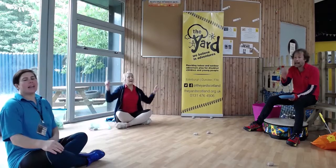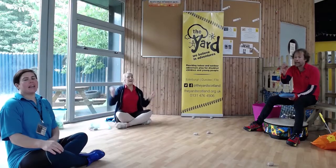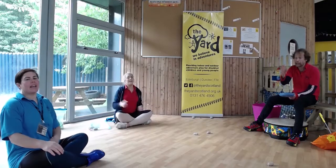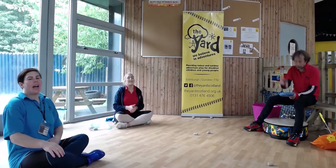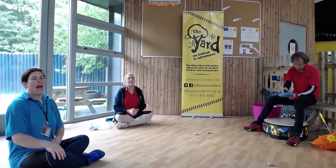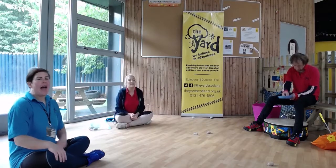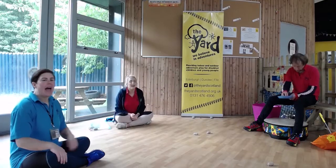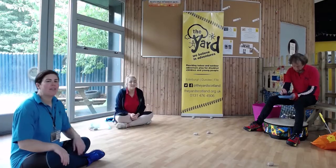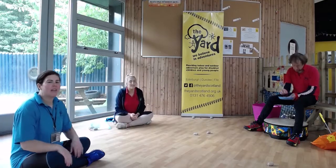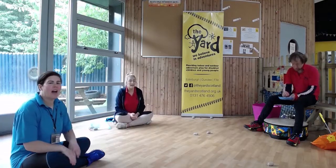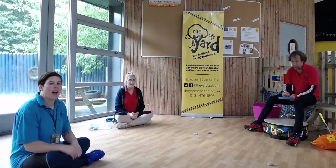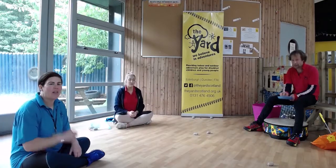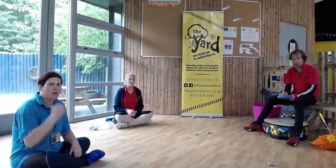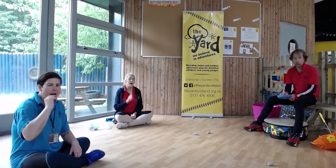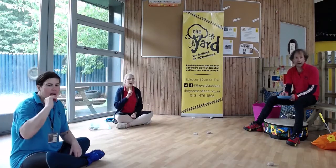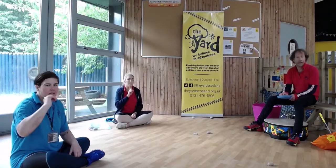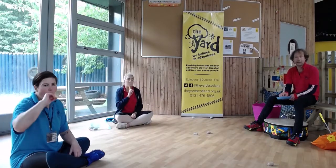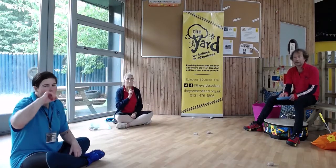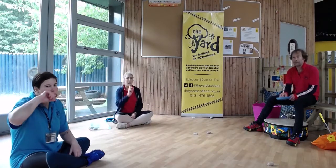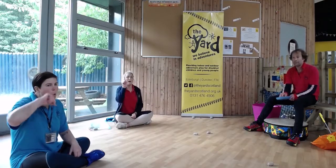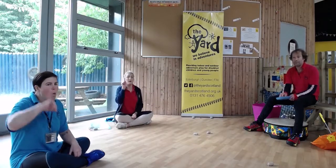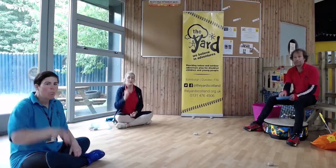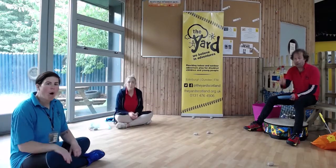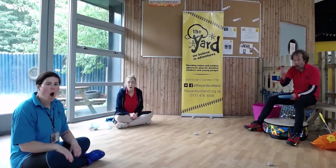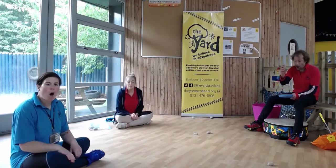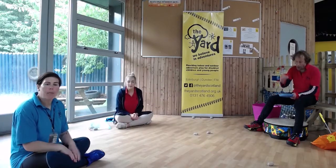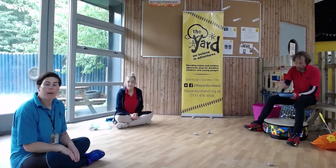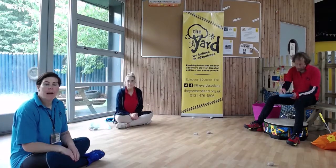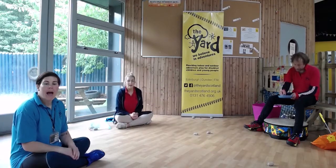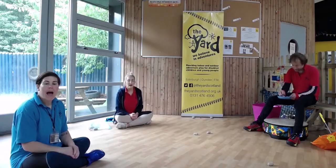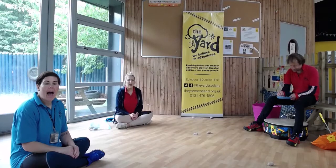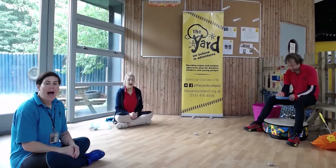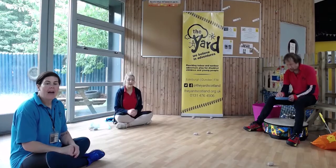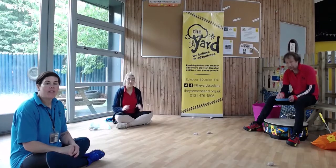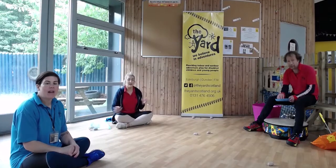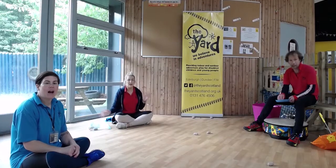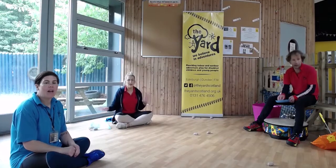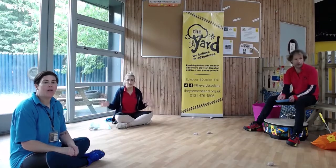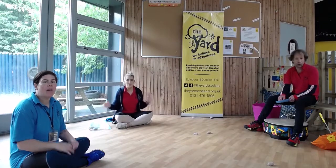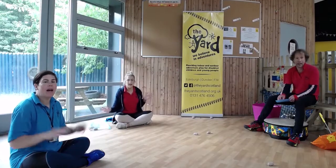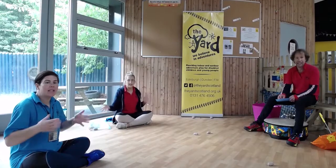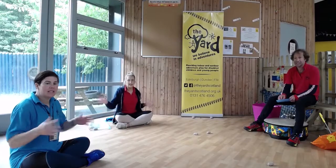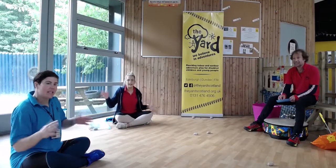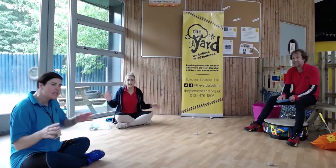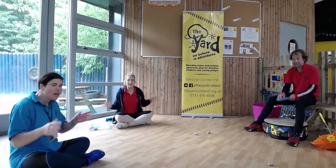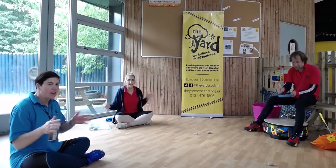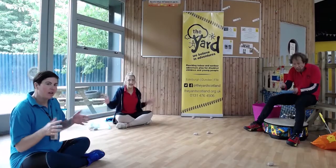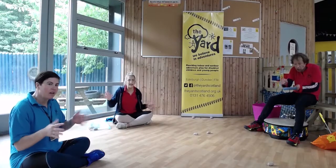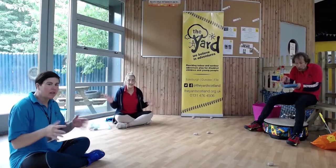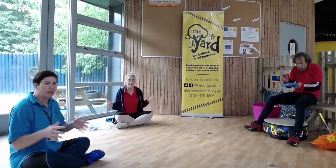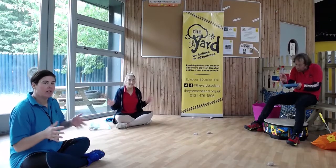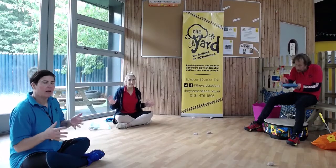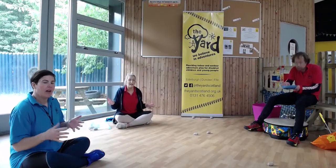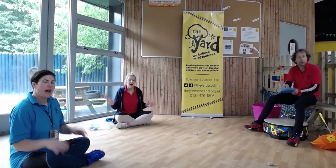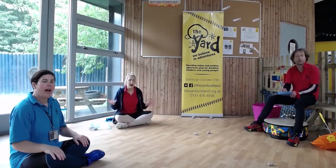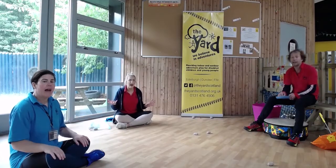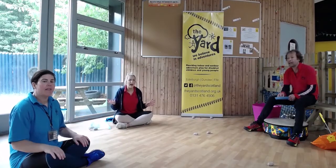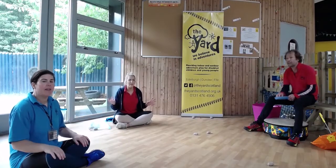bang! And the other went pop! And the other went sizzle! And the